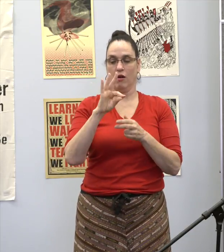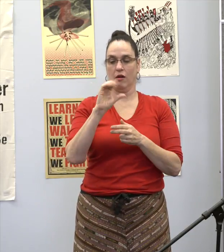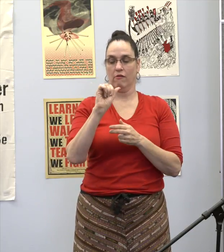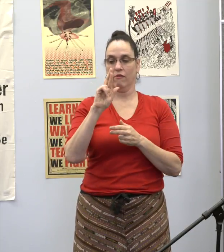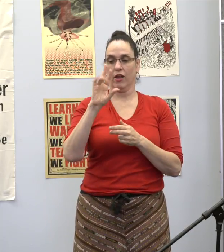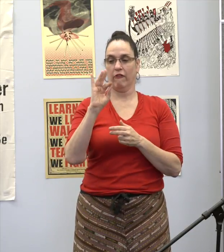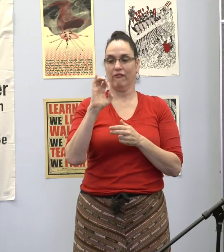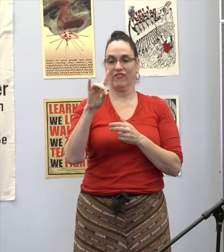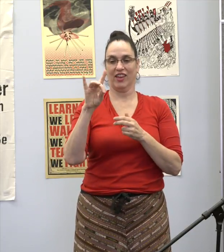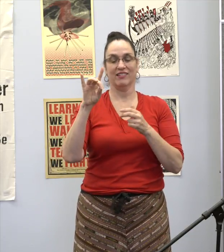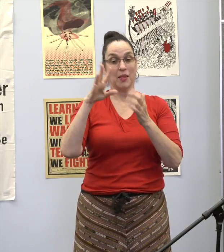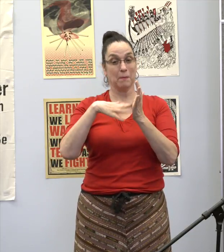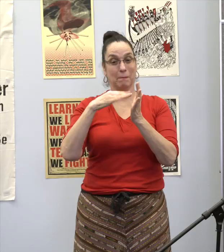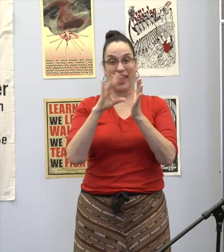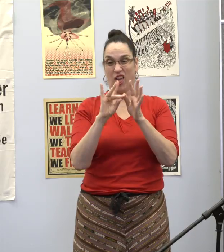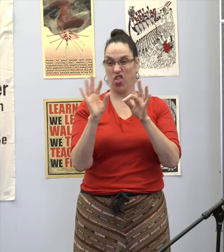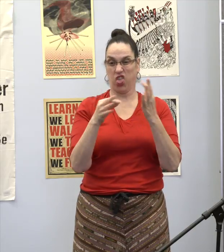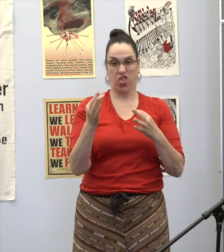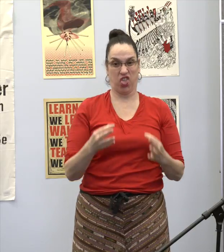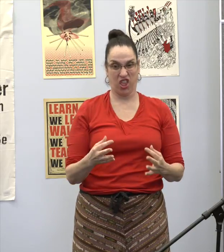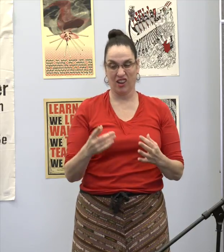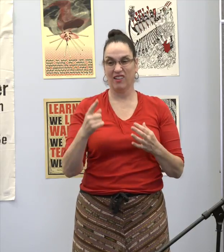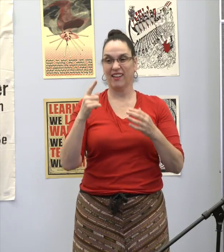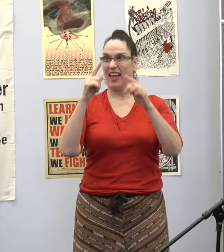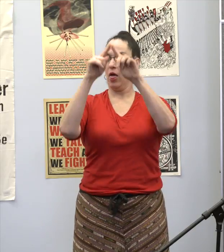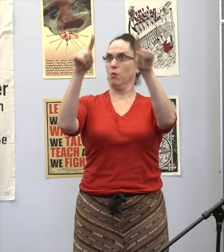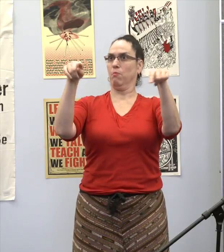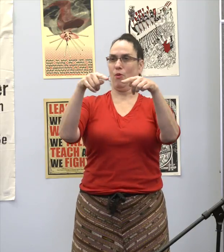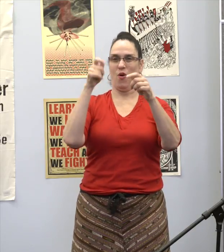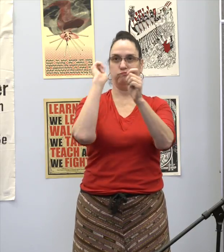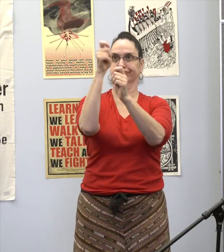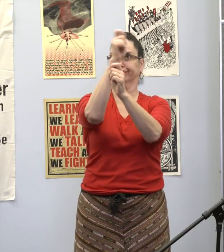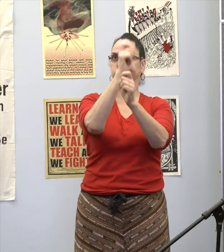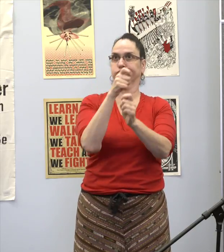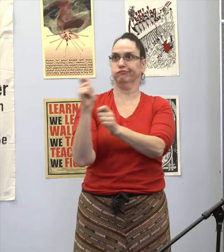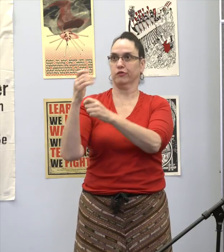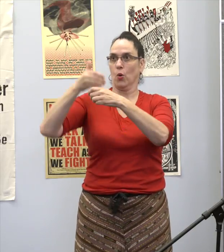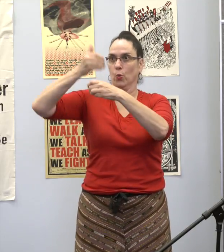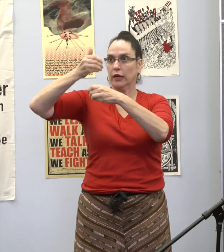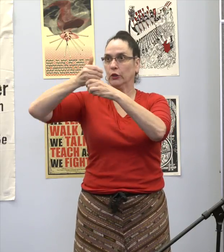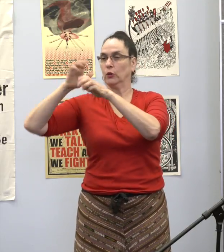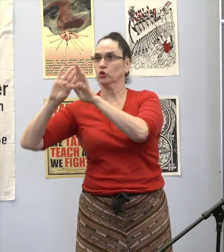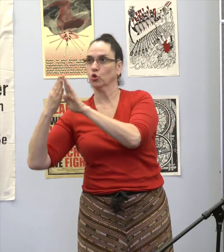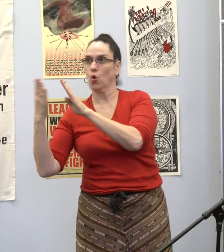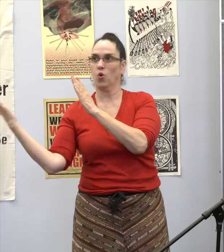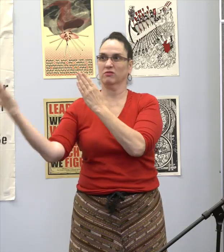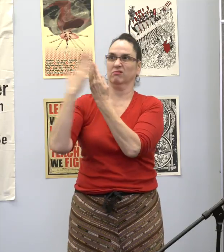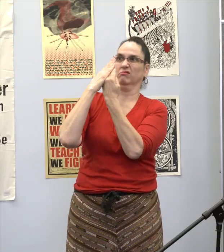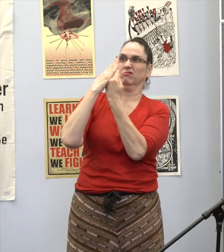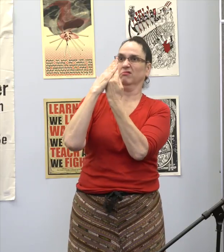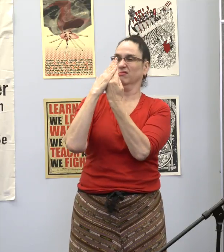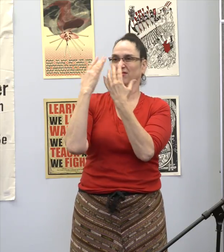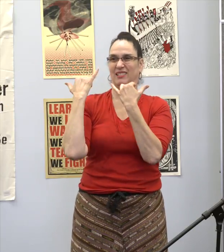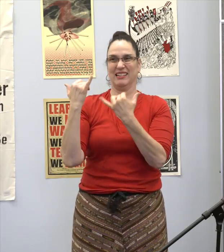and windows serve as evidence that the space surrounding it was once a community. And like the neighborhood it was once a part of, once